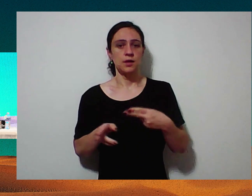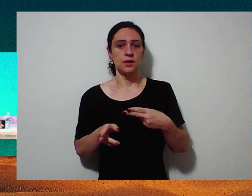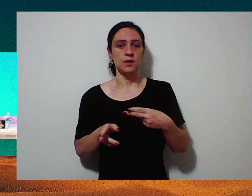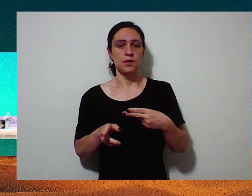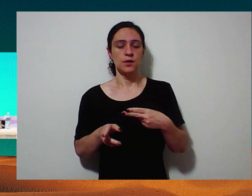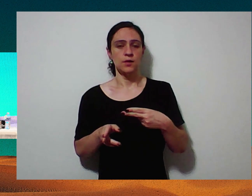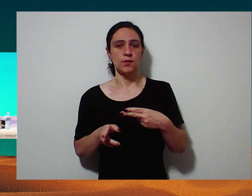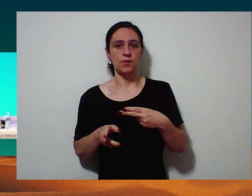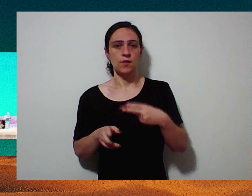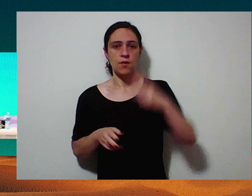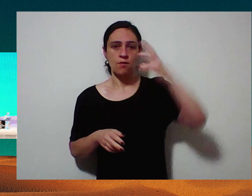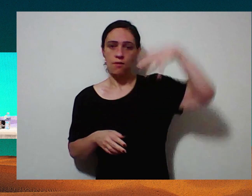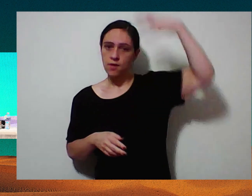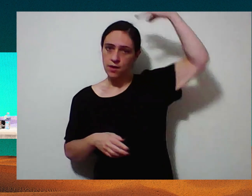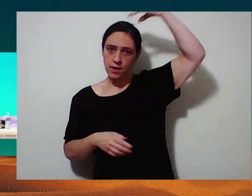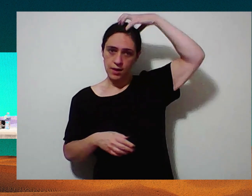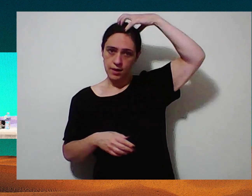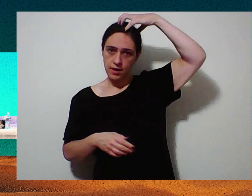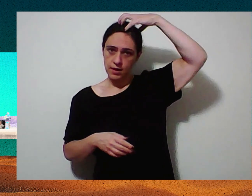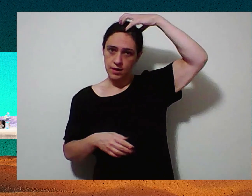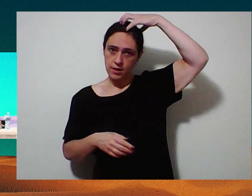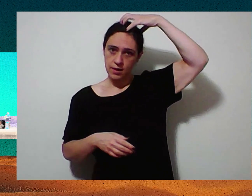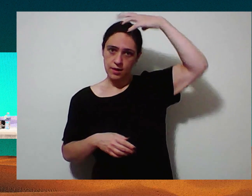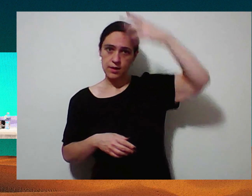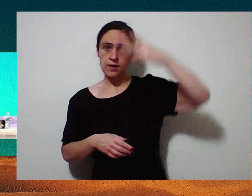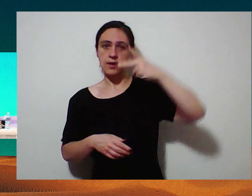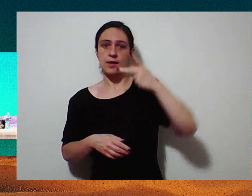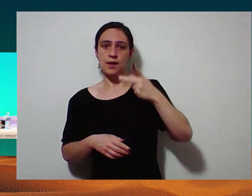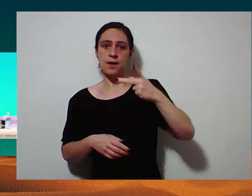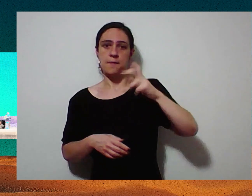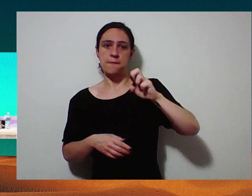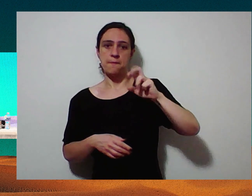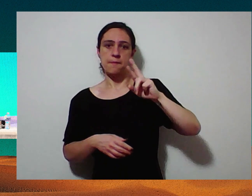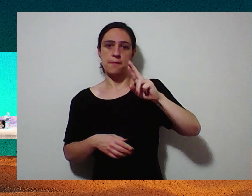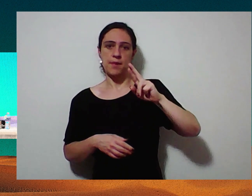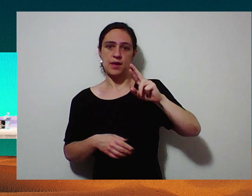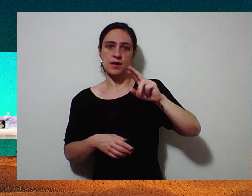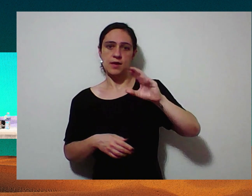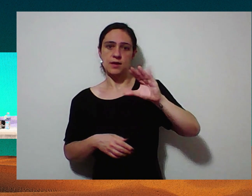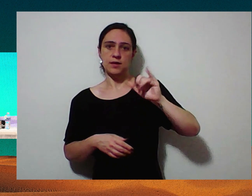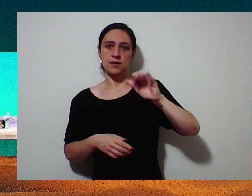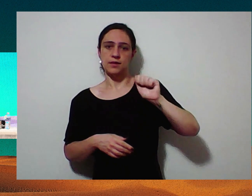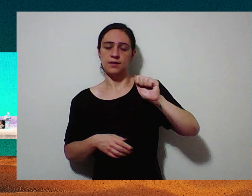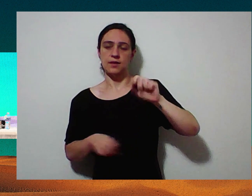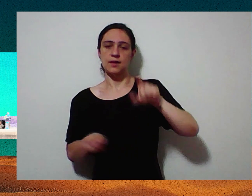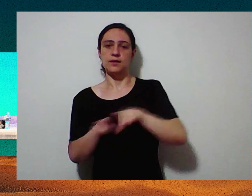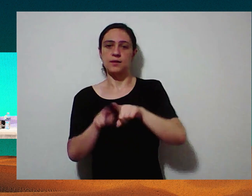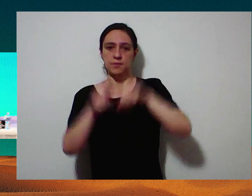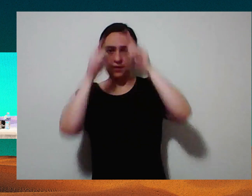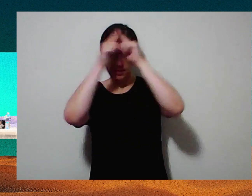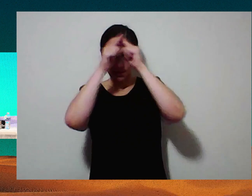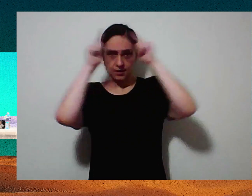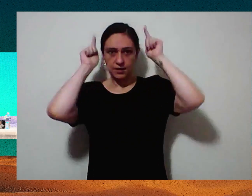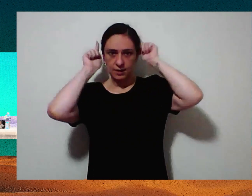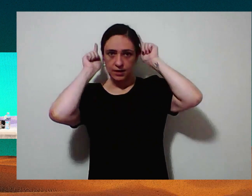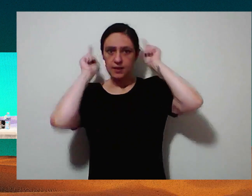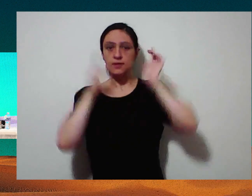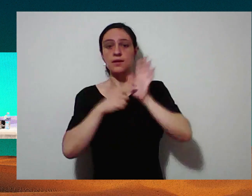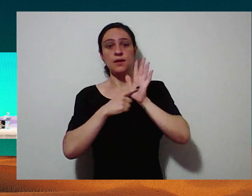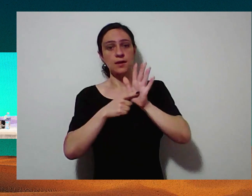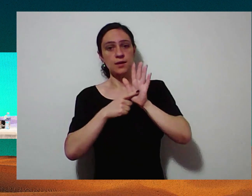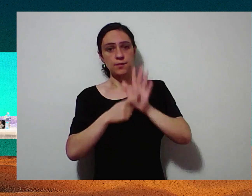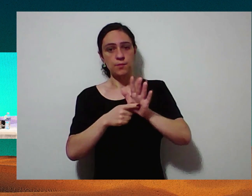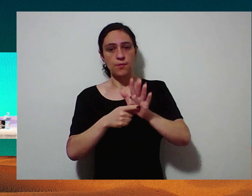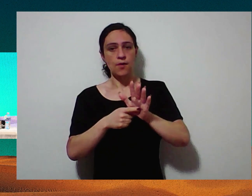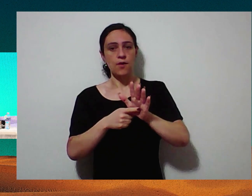né? Príncipe da Pérsia. Príncipe da Pérsia, príncipe da Grécia, Just like the que prince Daniel, of Persia and Greece,